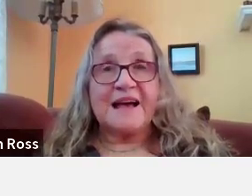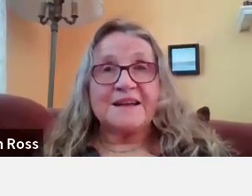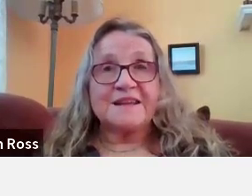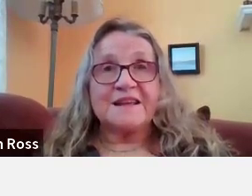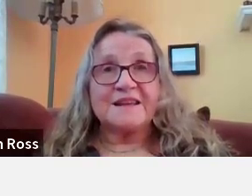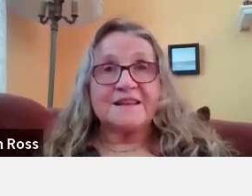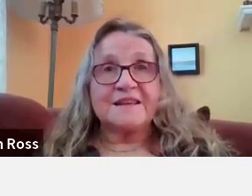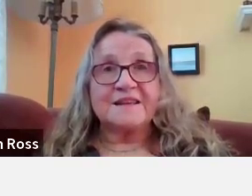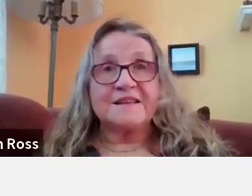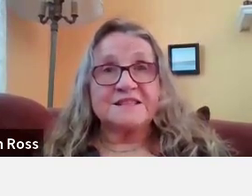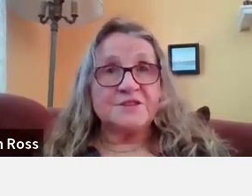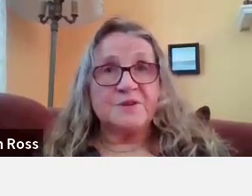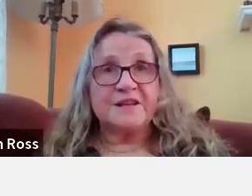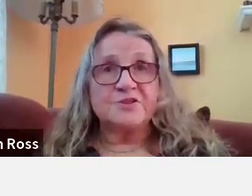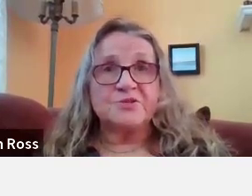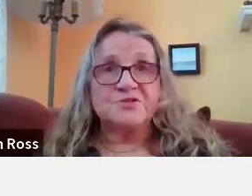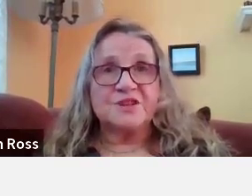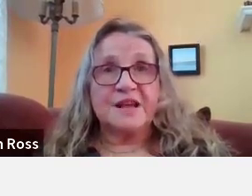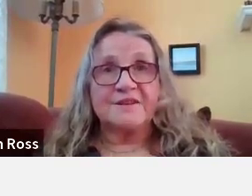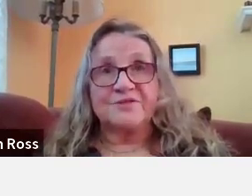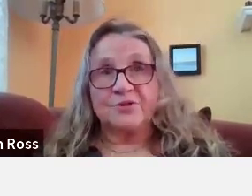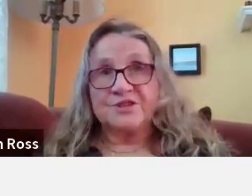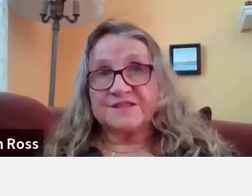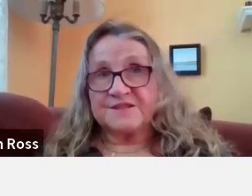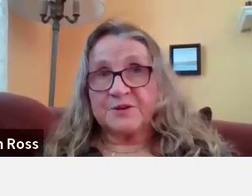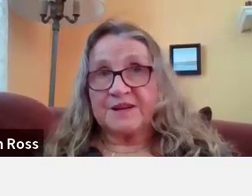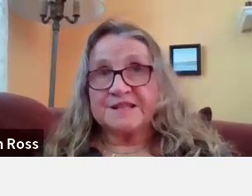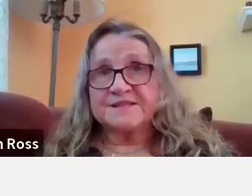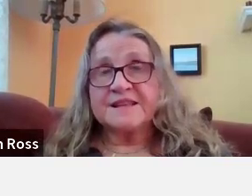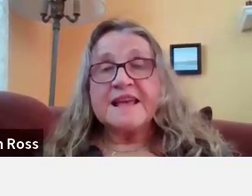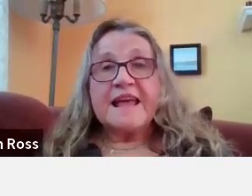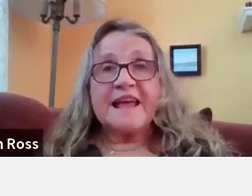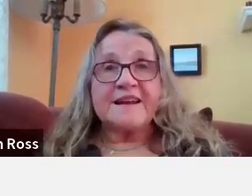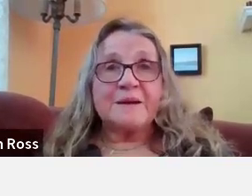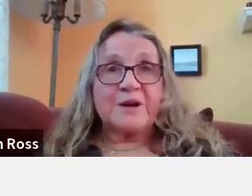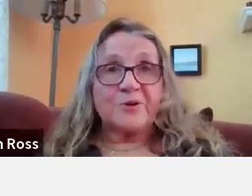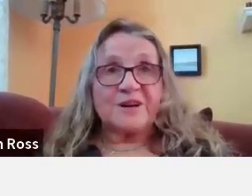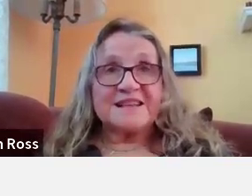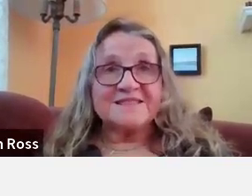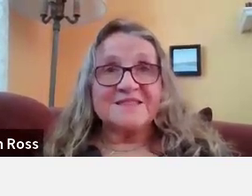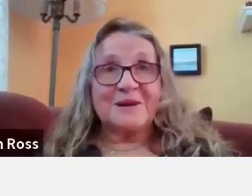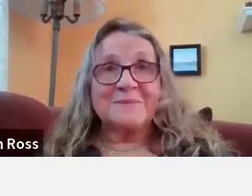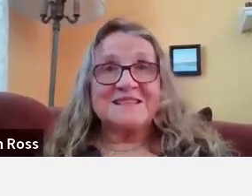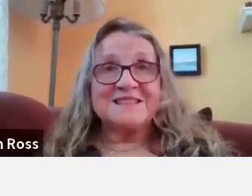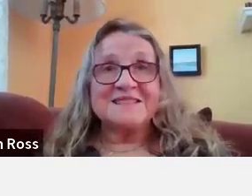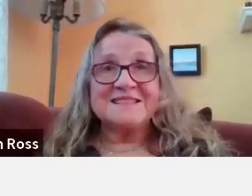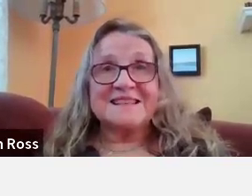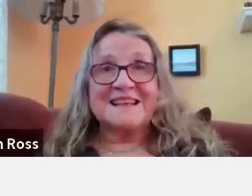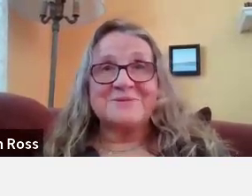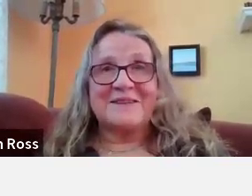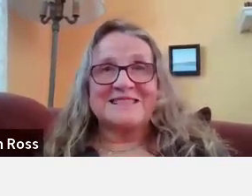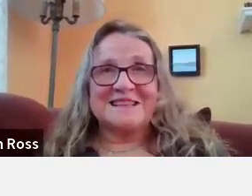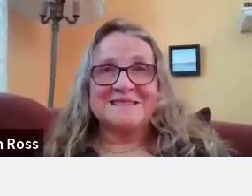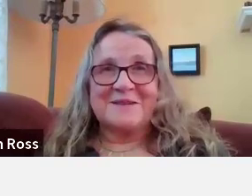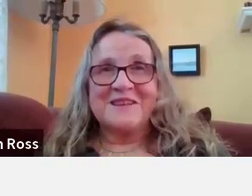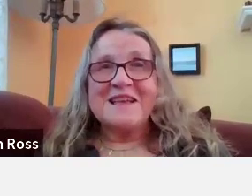both on continuing inclusion of learned experience and on prioritizing the recommendations, because I